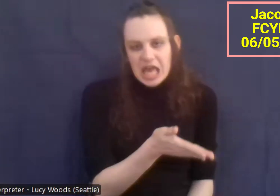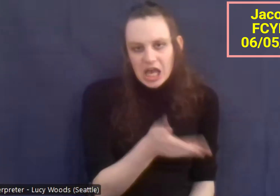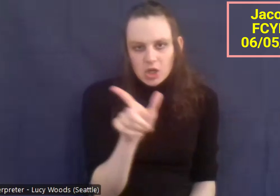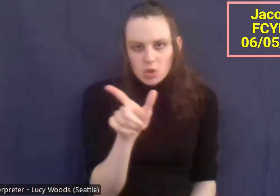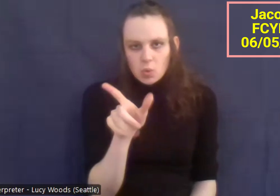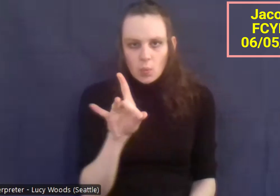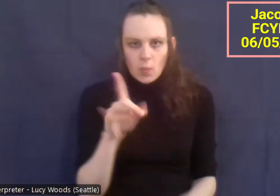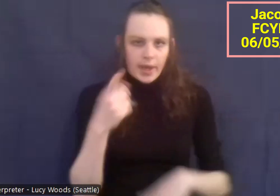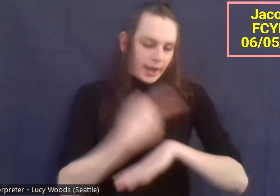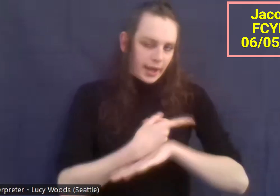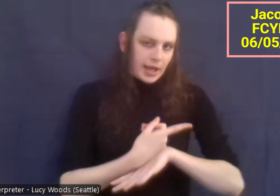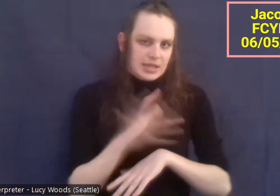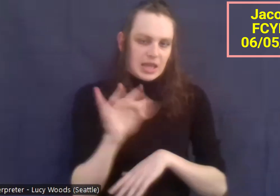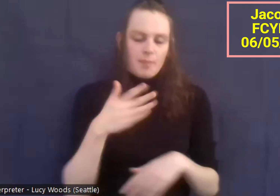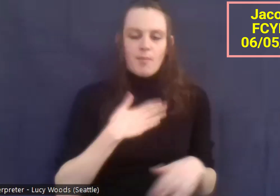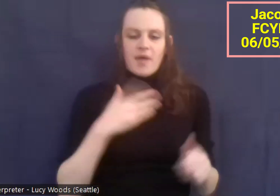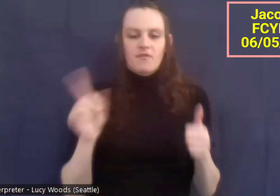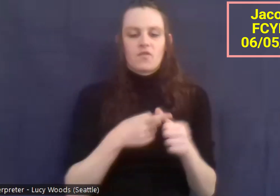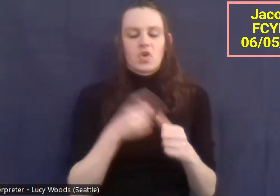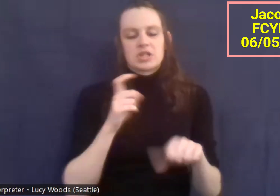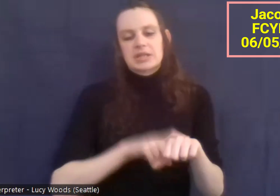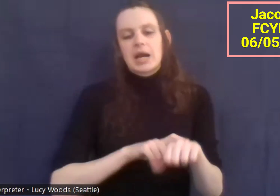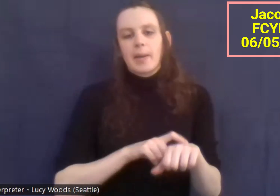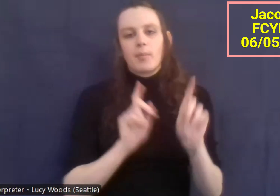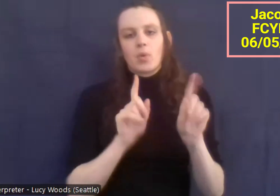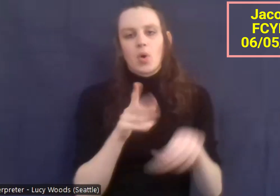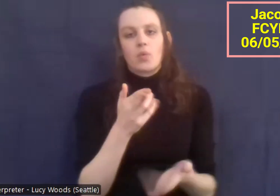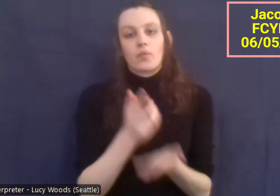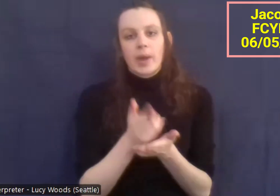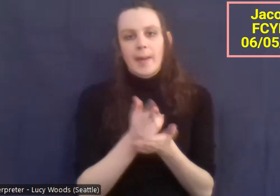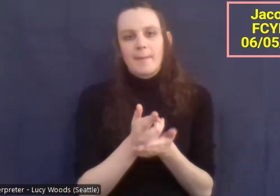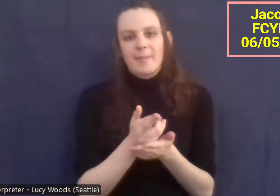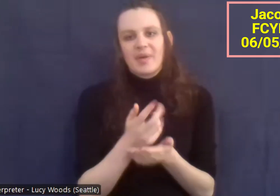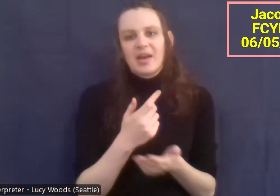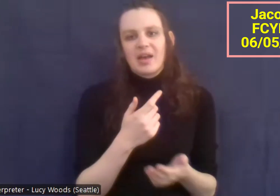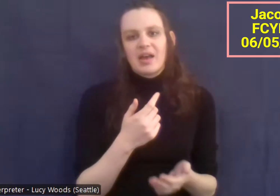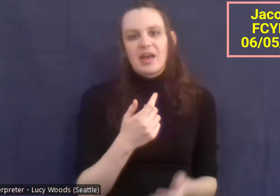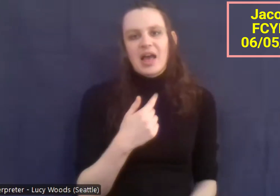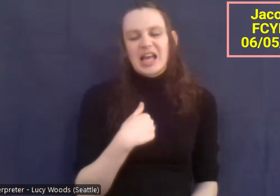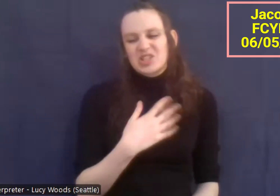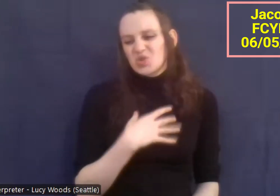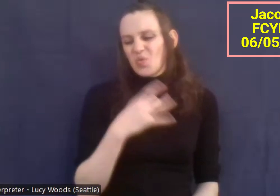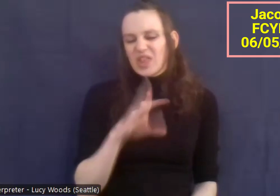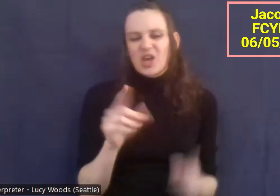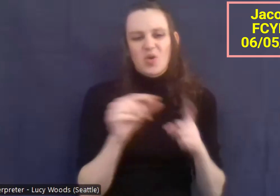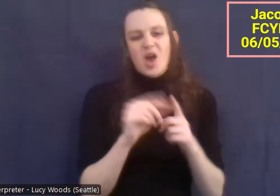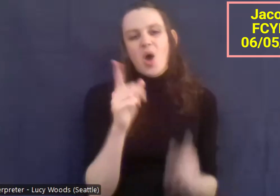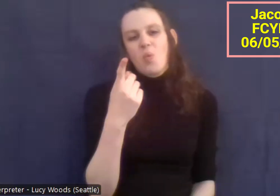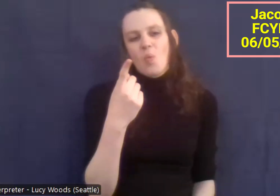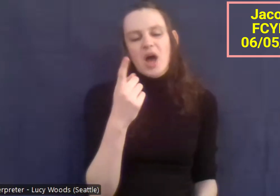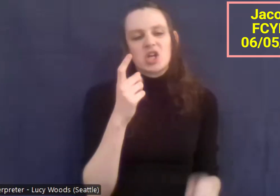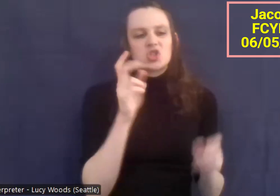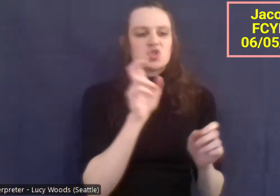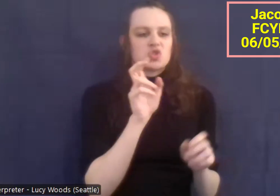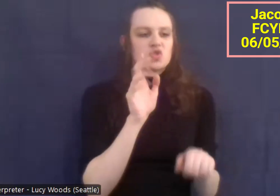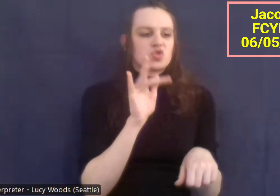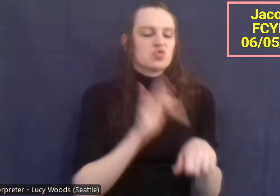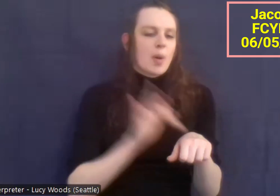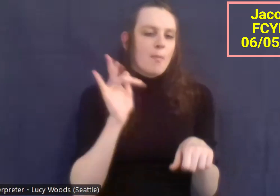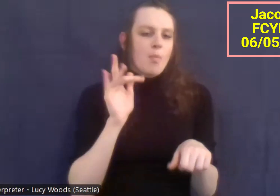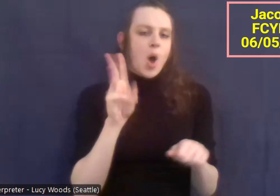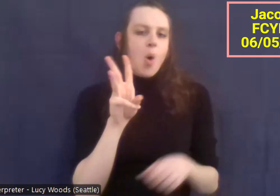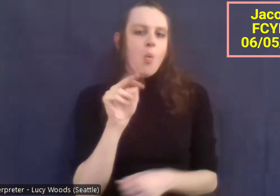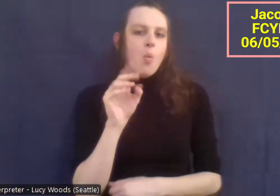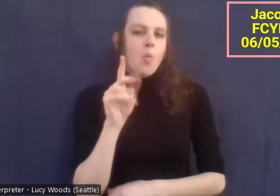It was my first trip to rehab. I don't like the term one trip wonder, but my sponsor has been telling me that I